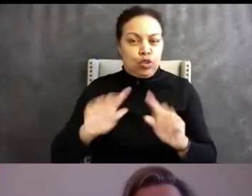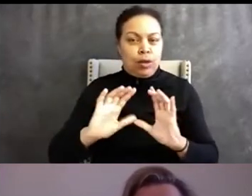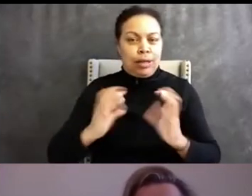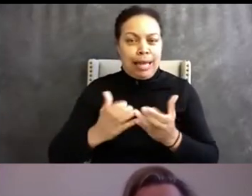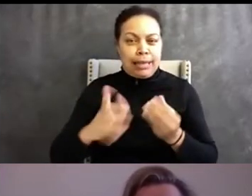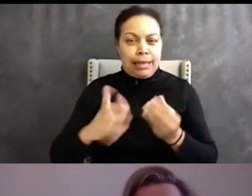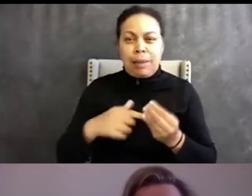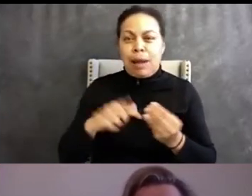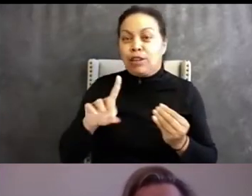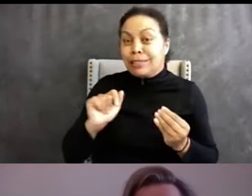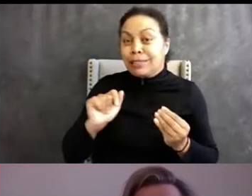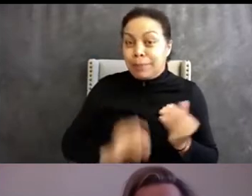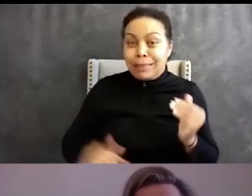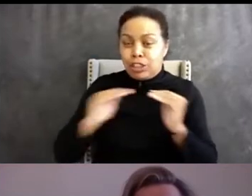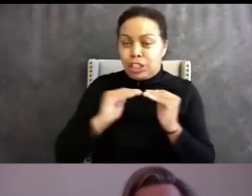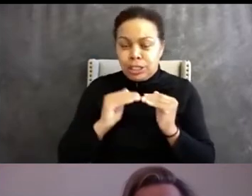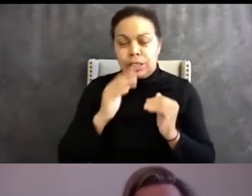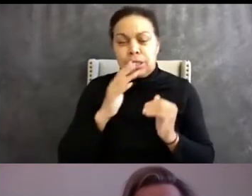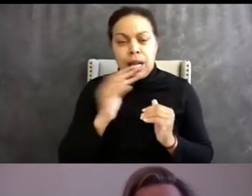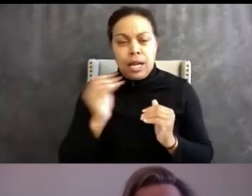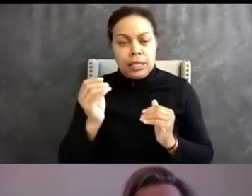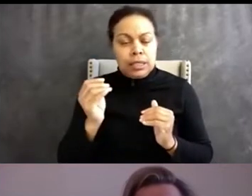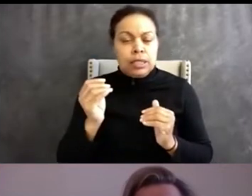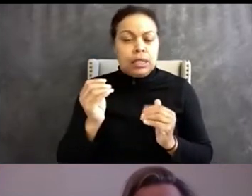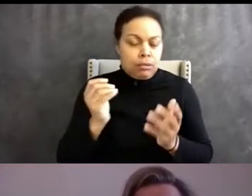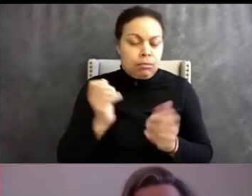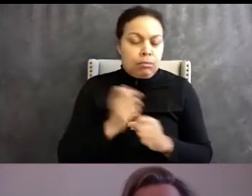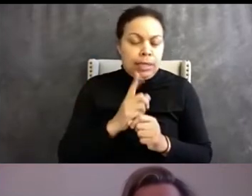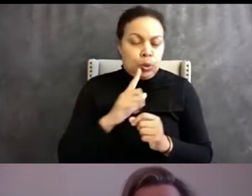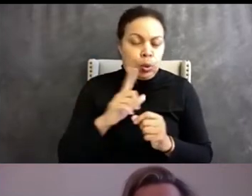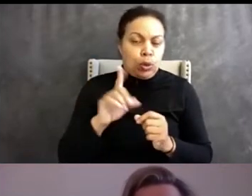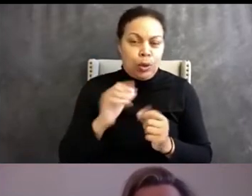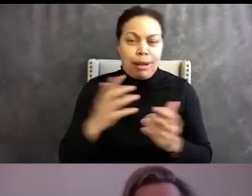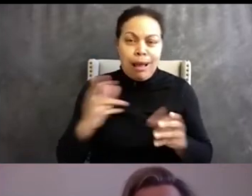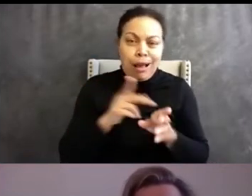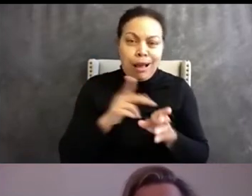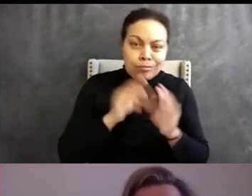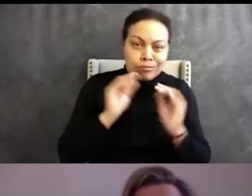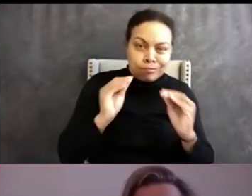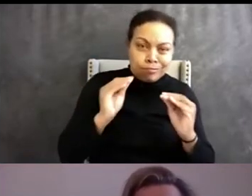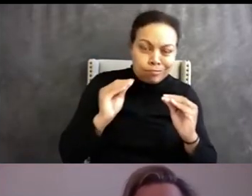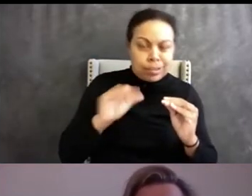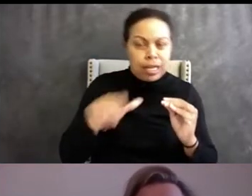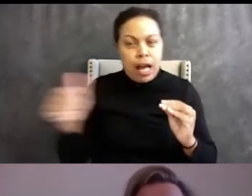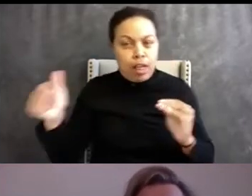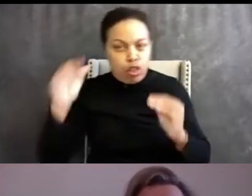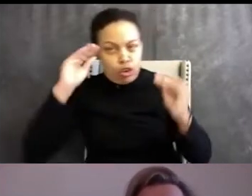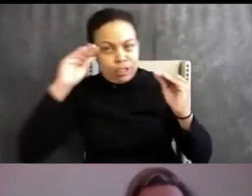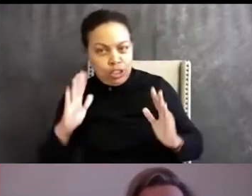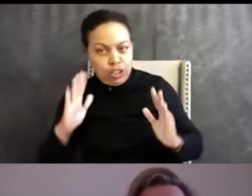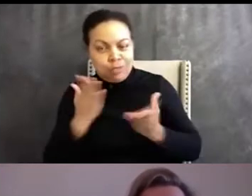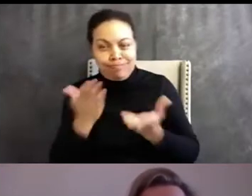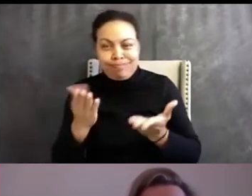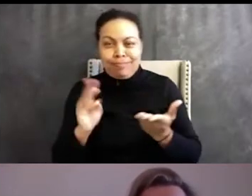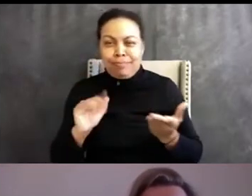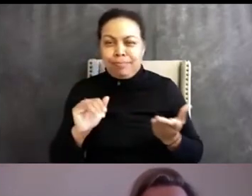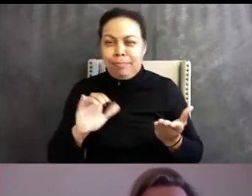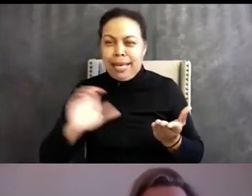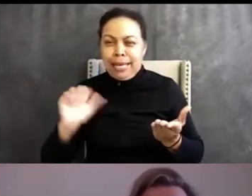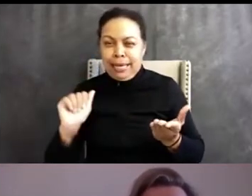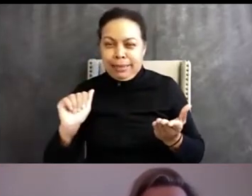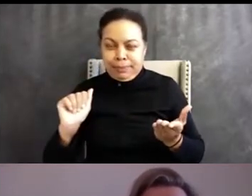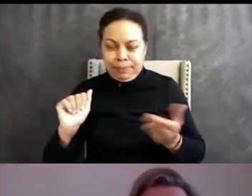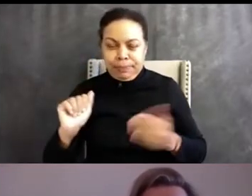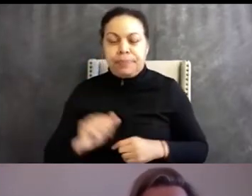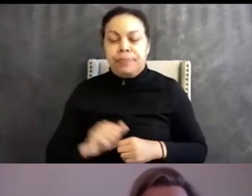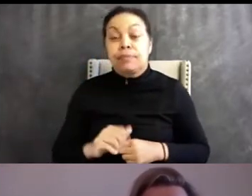disability justice, and doing a lot of professional development at MICA. I actually have to tell you,